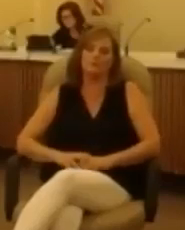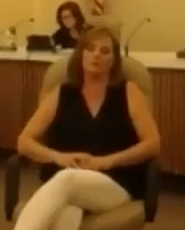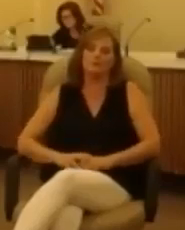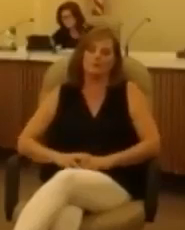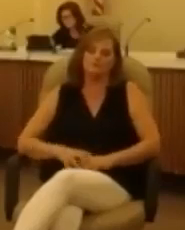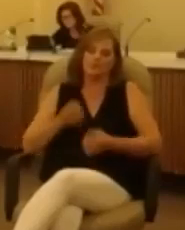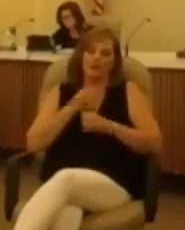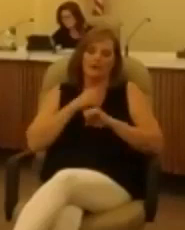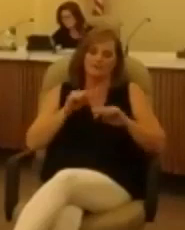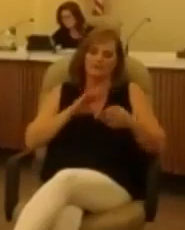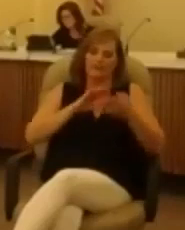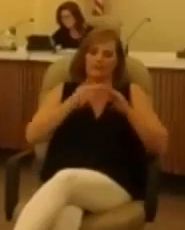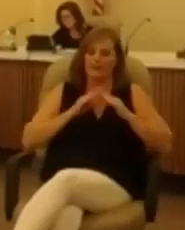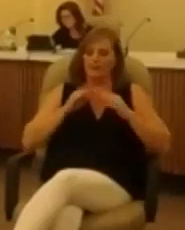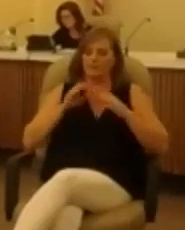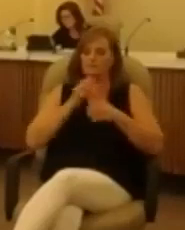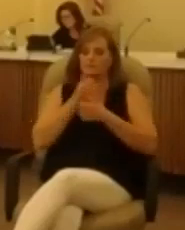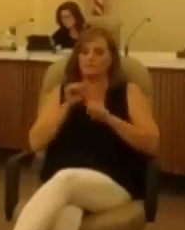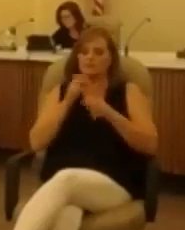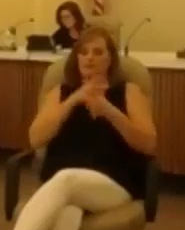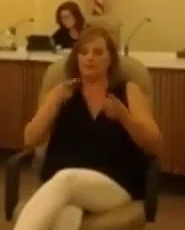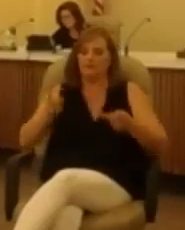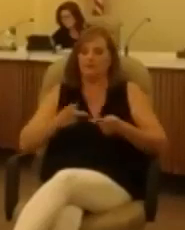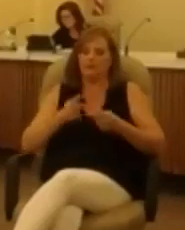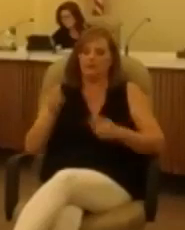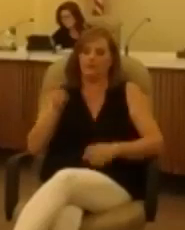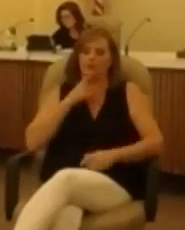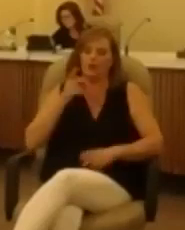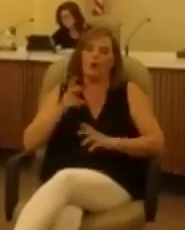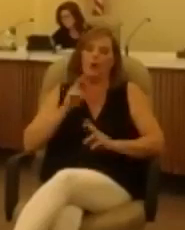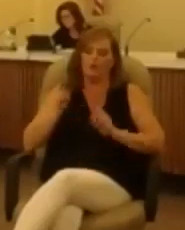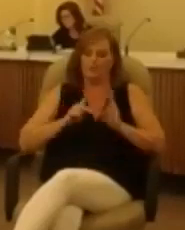safe town, safe place for all members of our community.